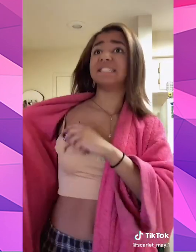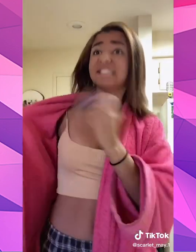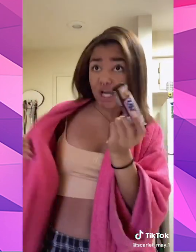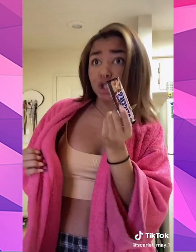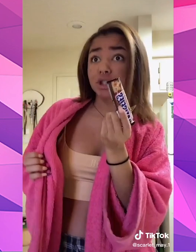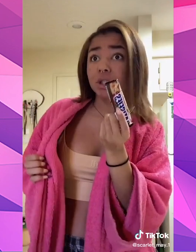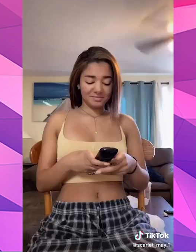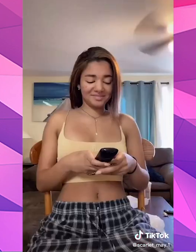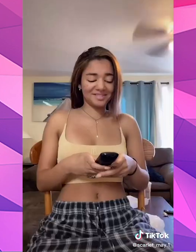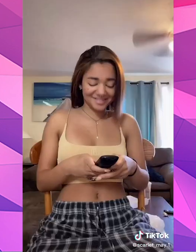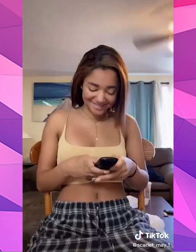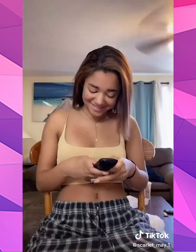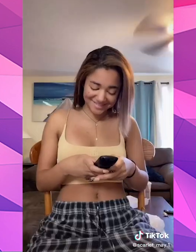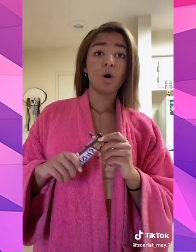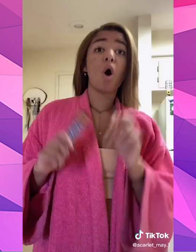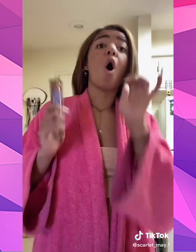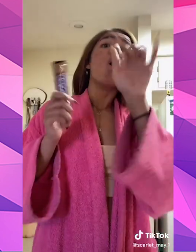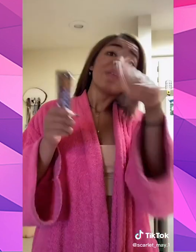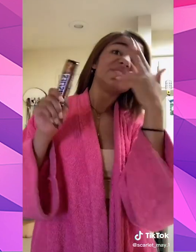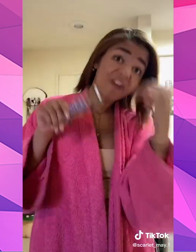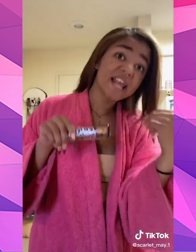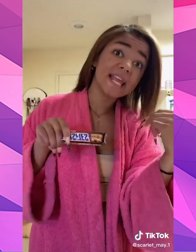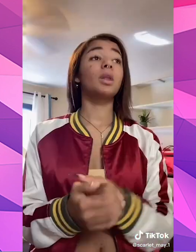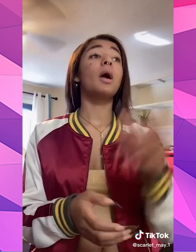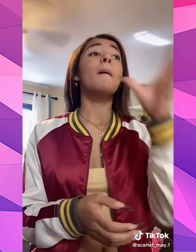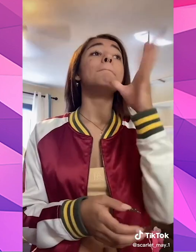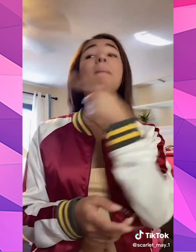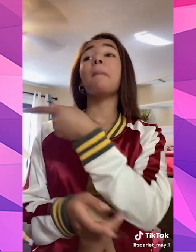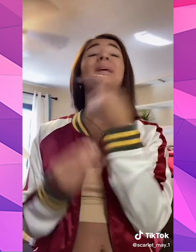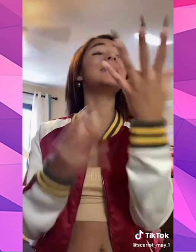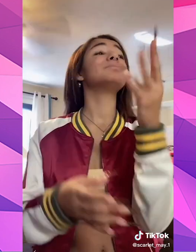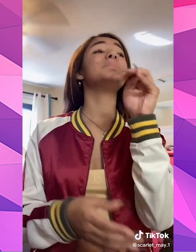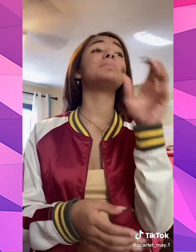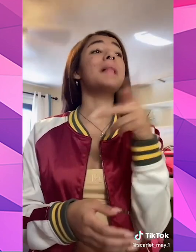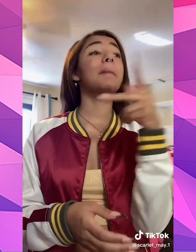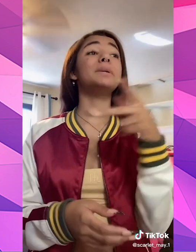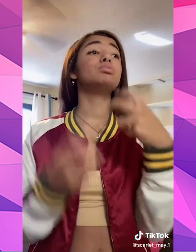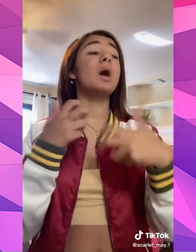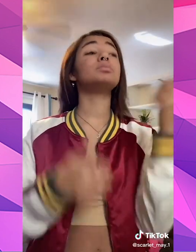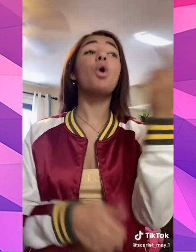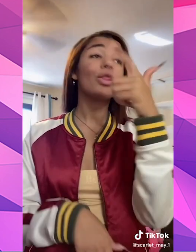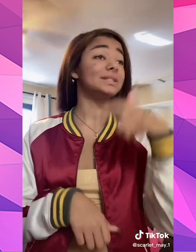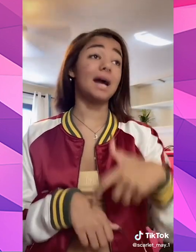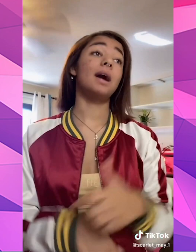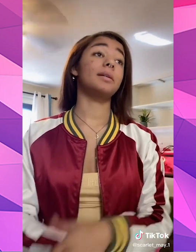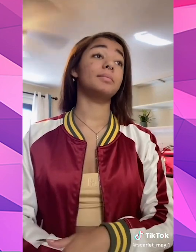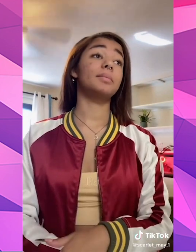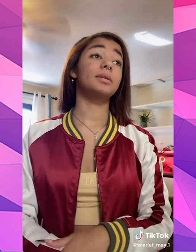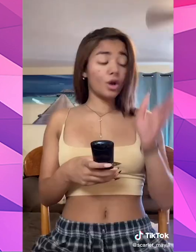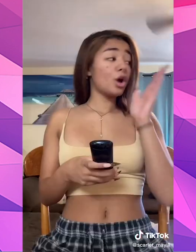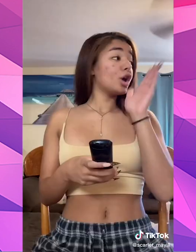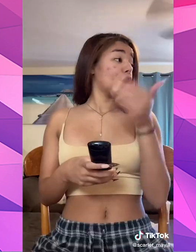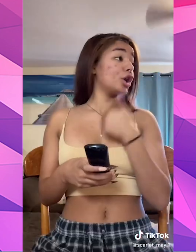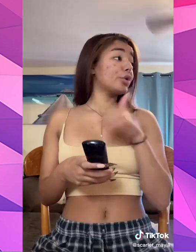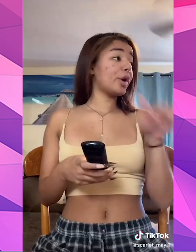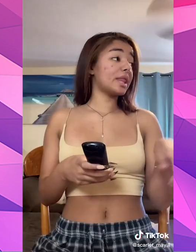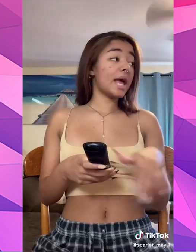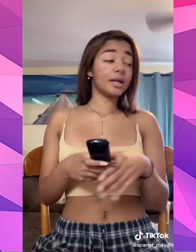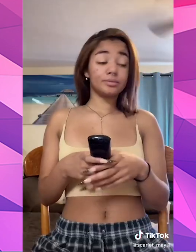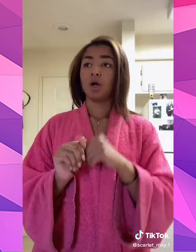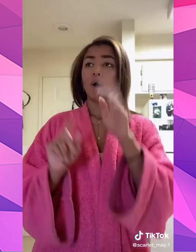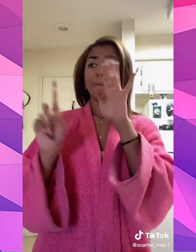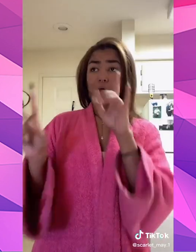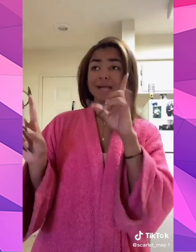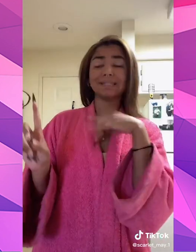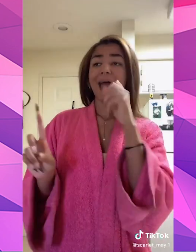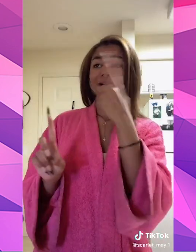fucking Snickers Oh, that's funny Mama, he gives Ms. Platypus problems all the time Don't regret that